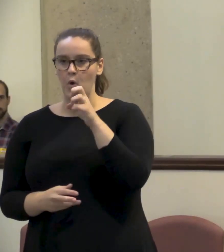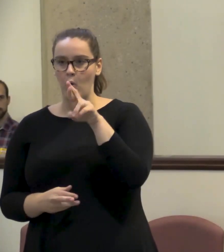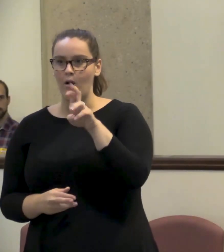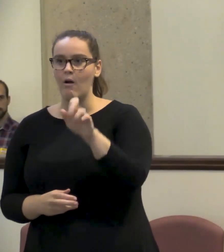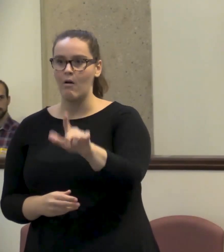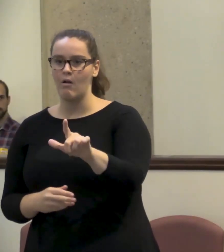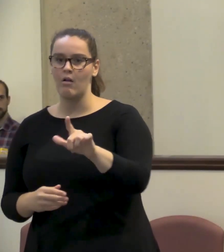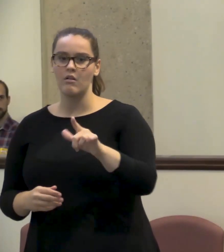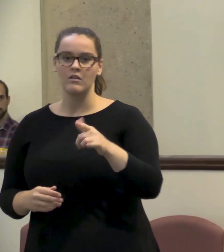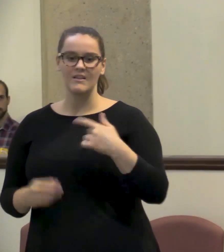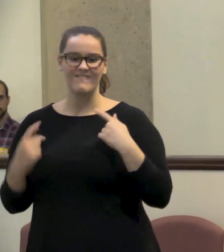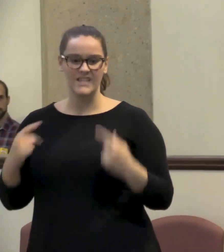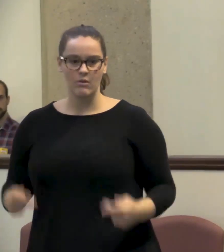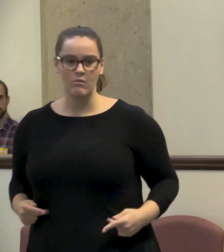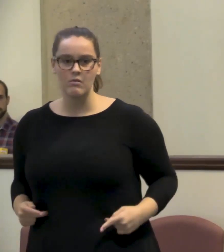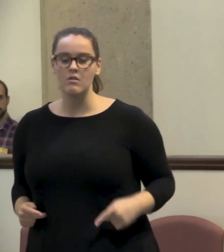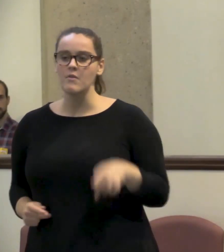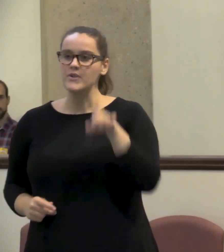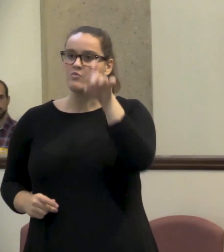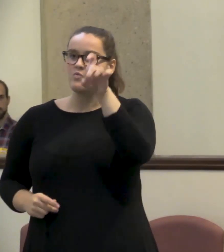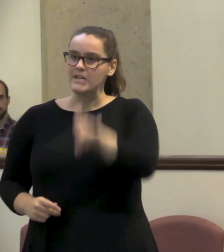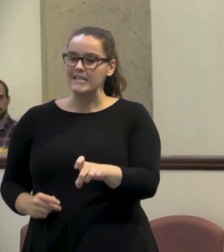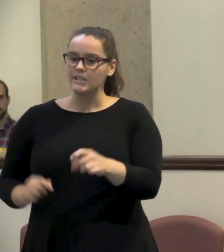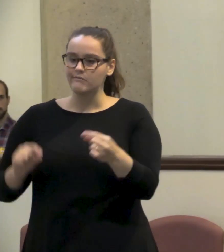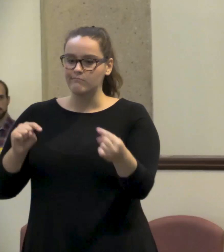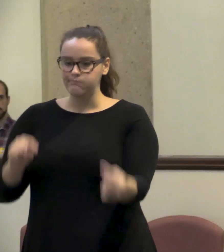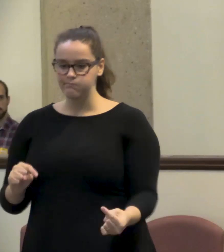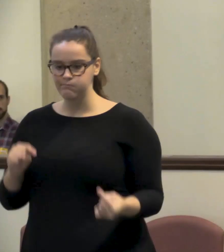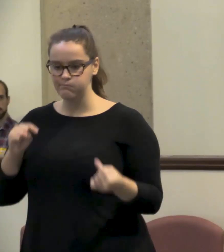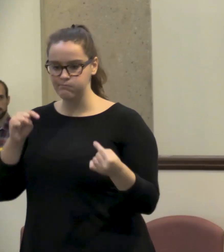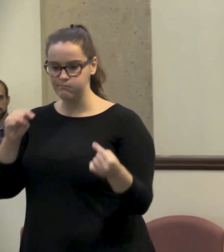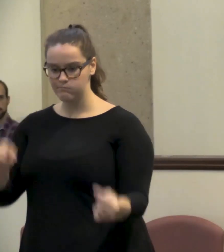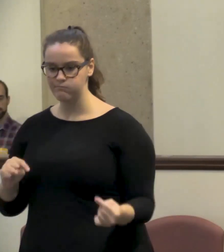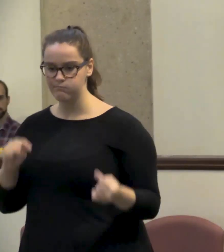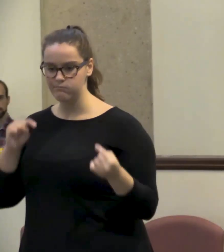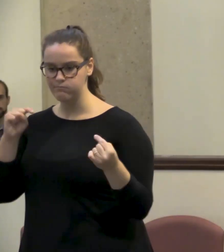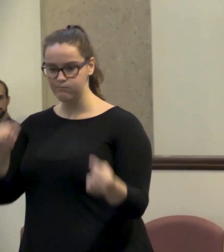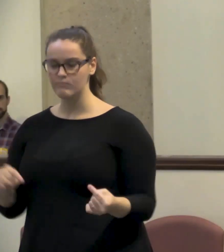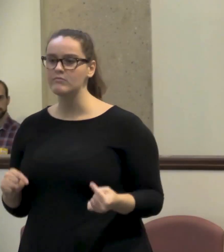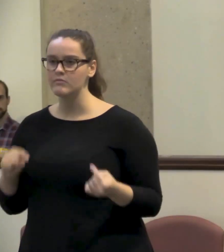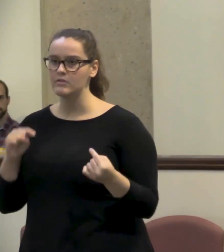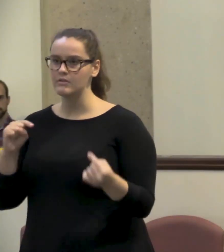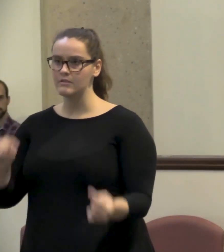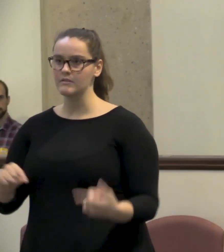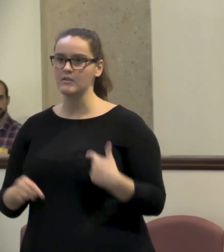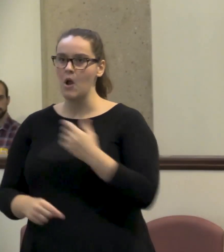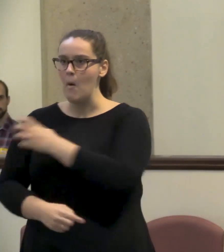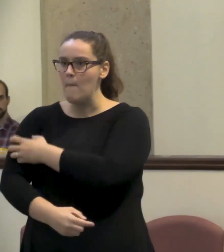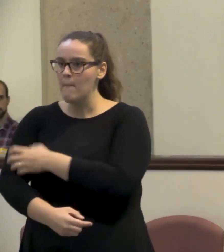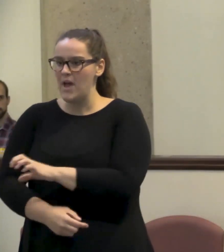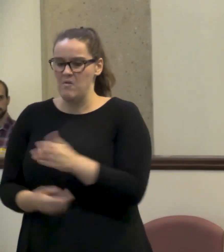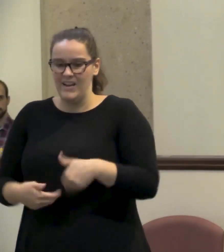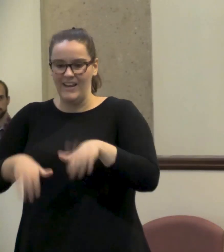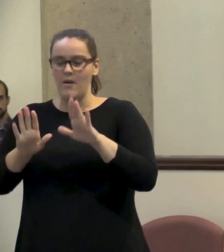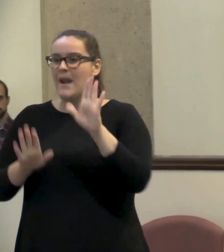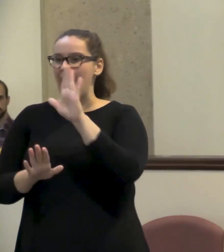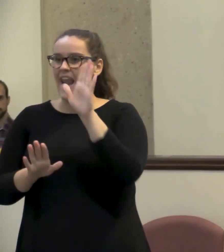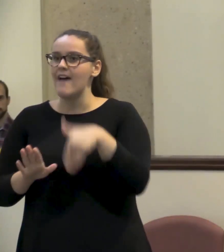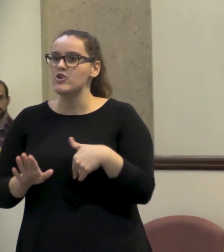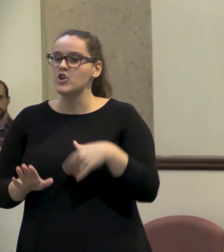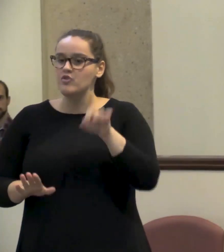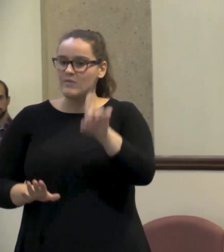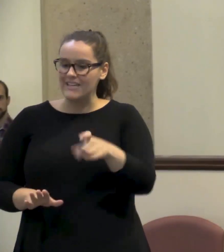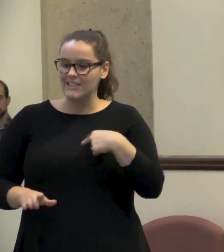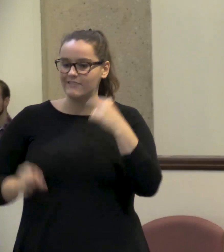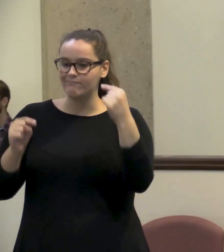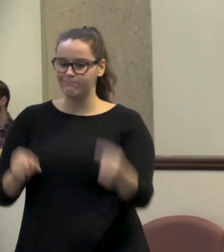must be struggle. Power concedes nothing without a demand. It never has and it never will. Frederick Douglass is telling